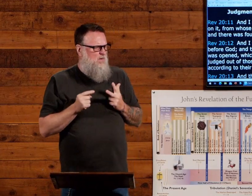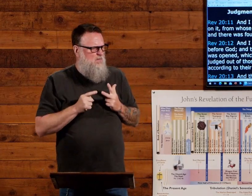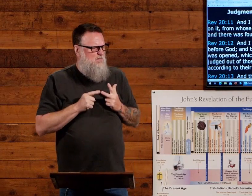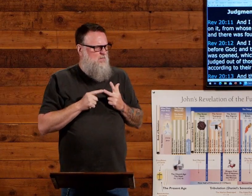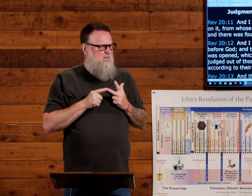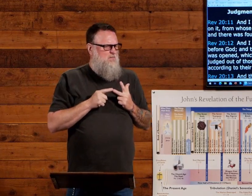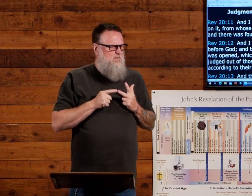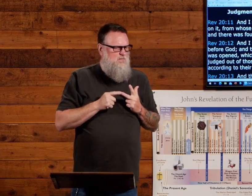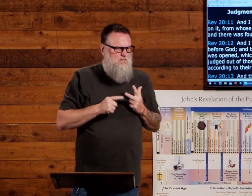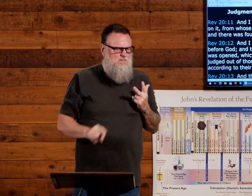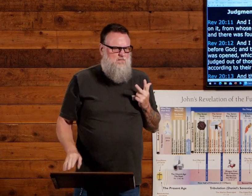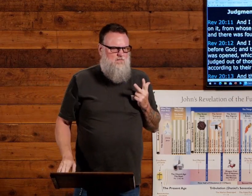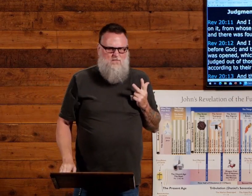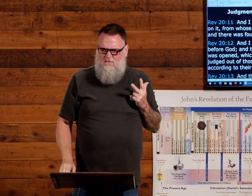heaven